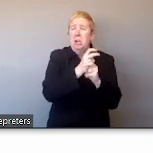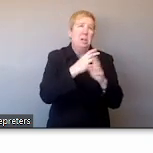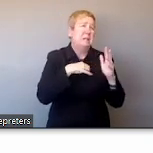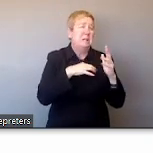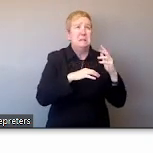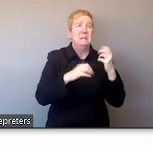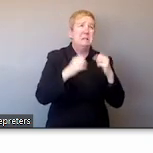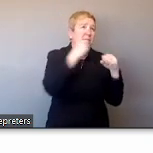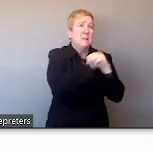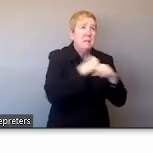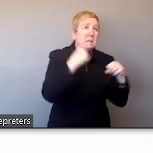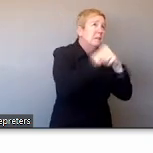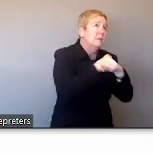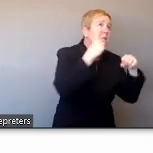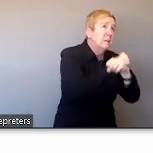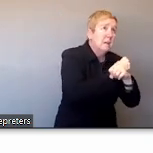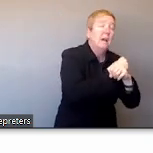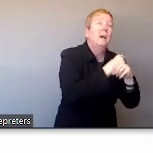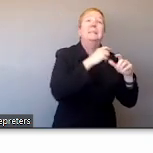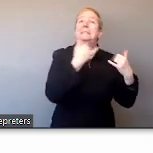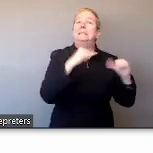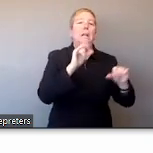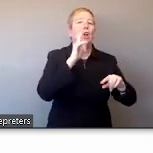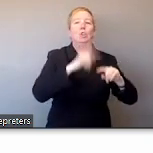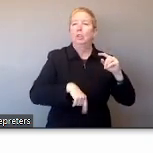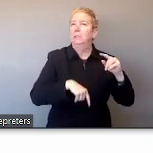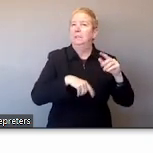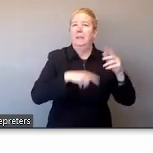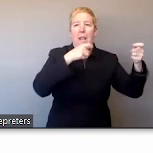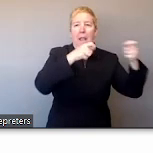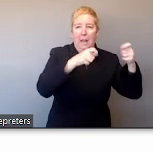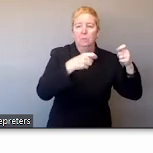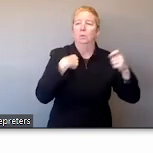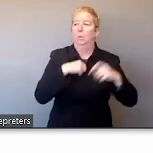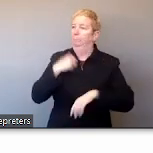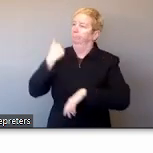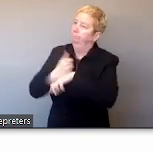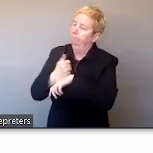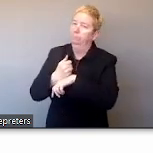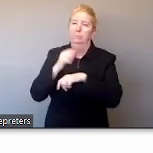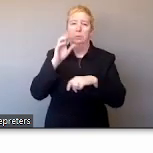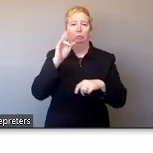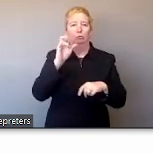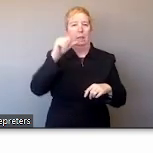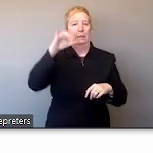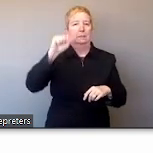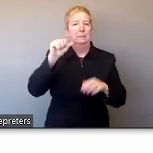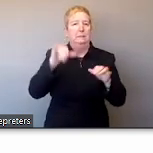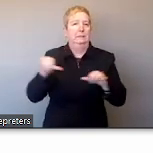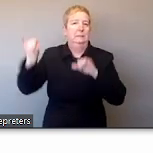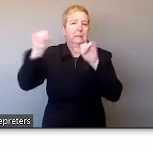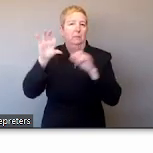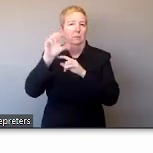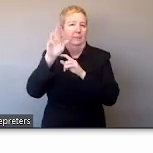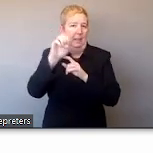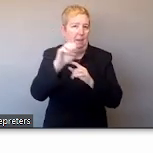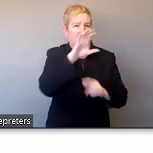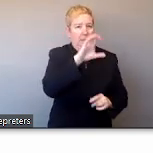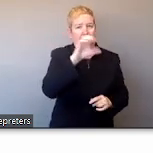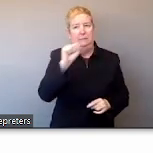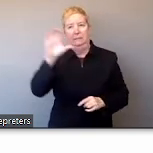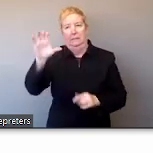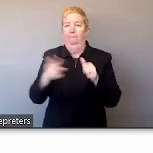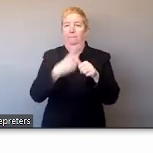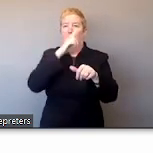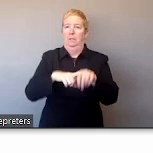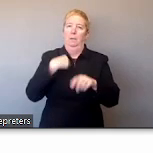care for the first time on December 9th, 2020. And we talked this morning again with members of the operations team about how most of us